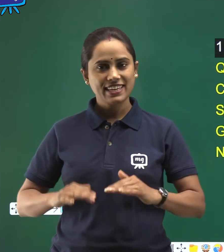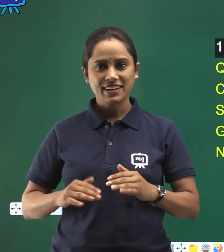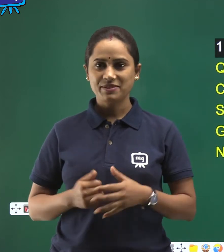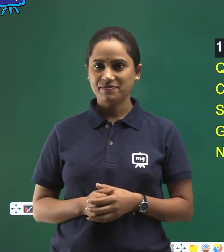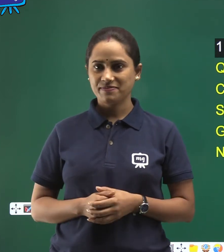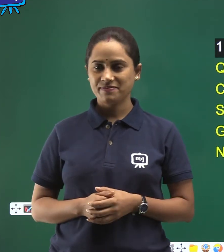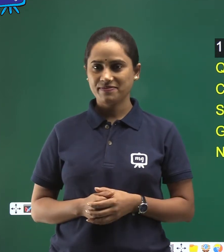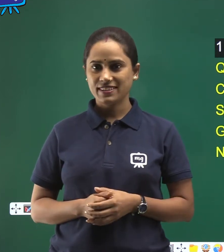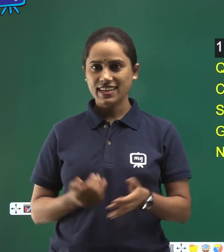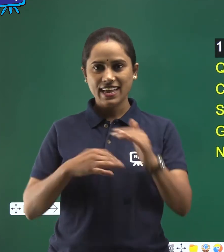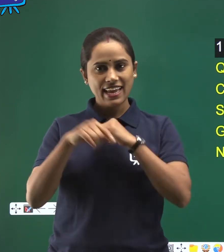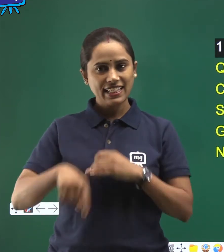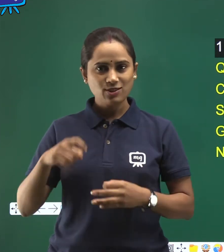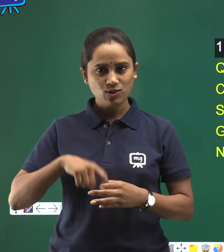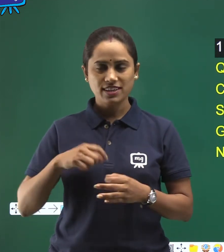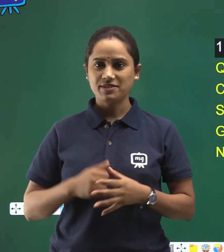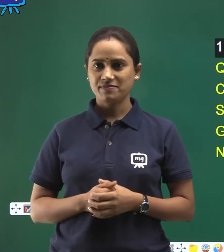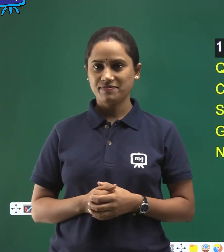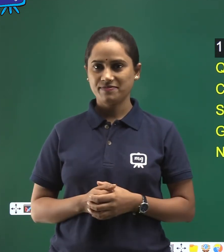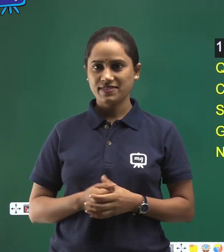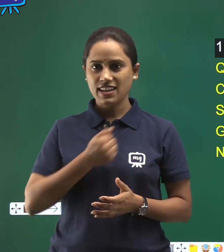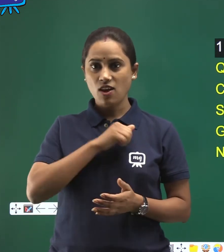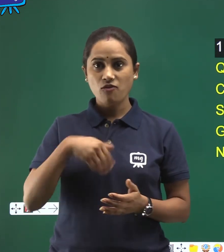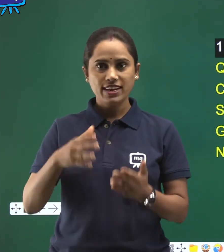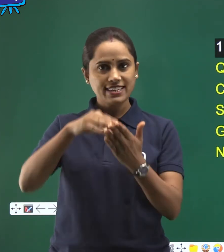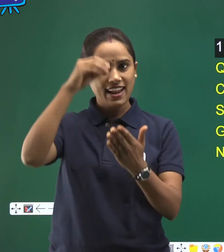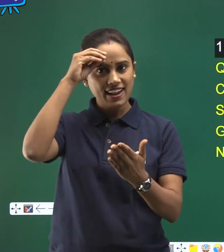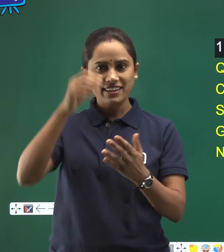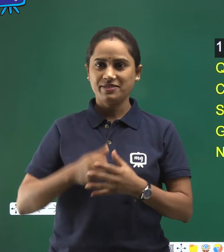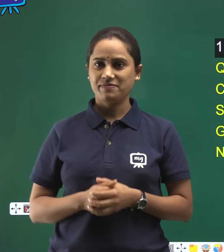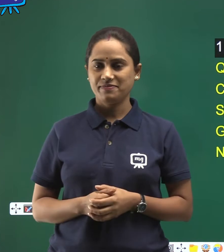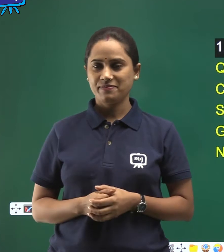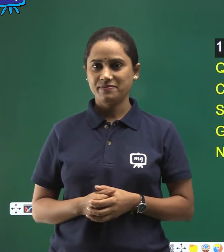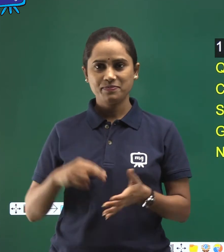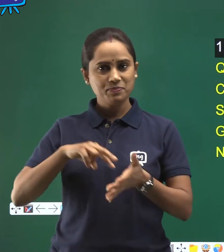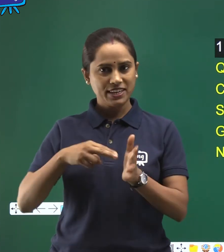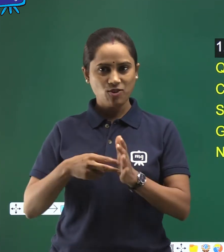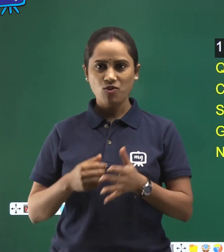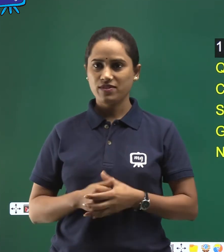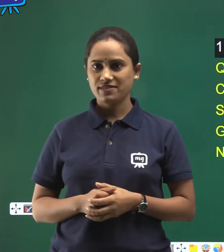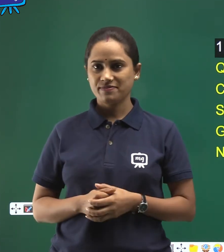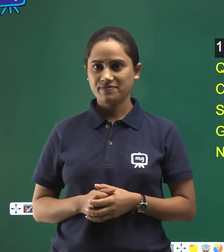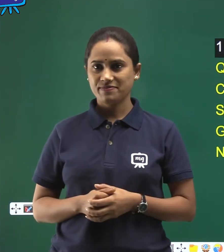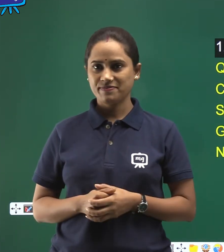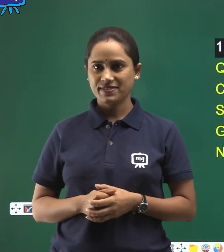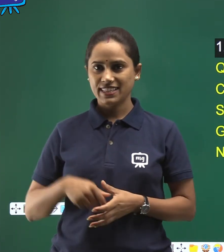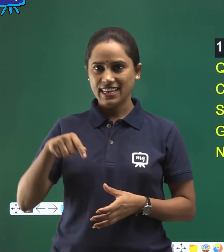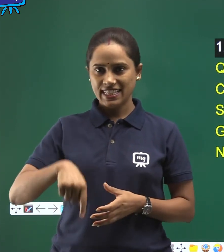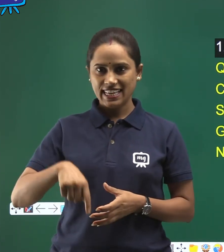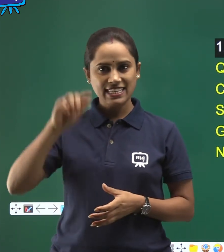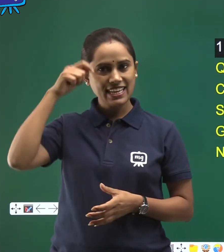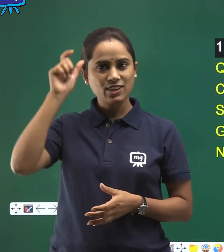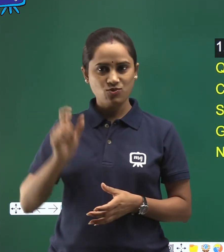Children, in this question we shall learn meaning of these